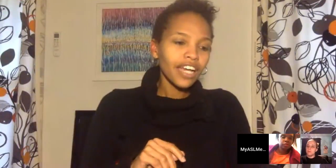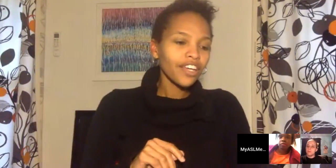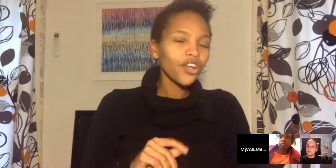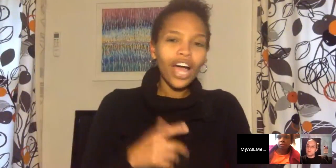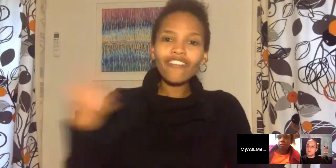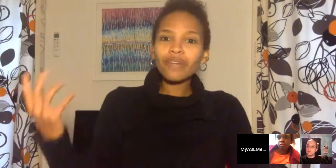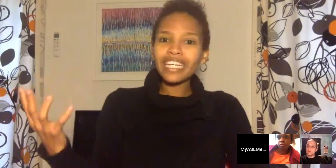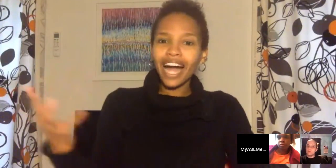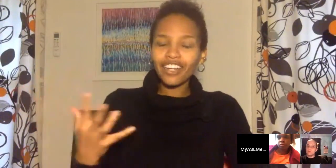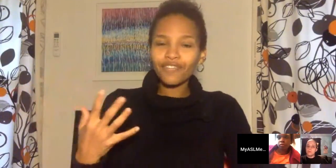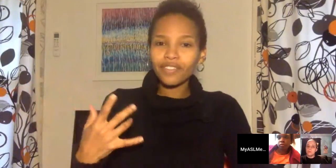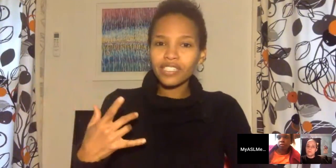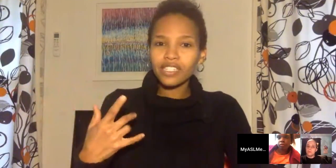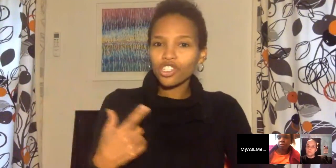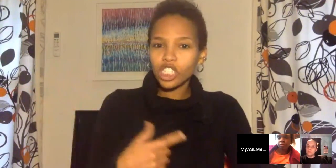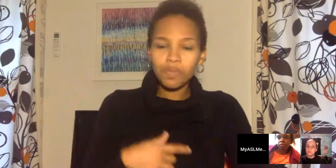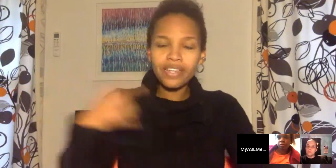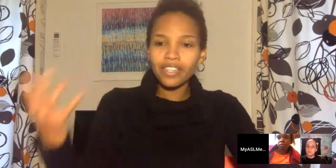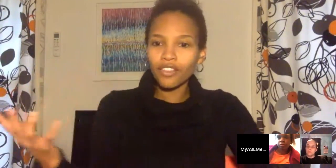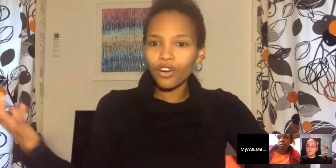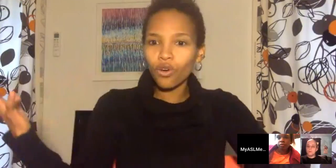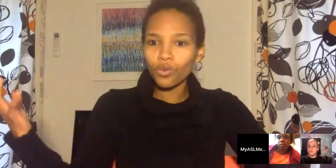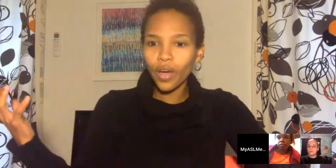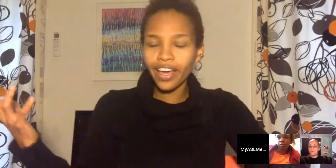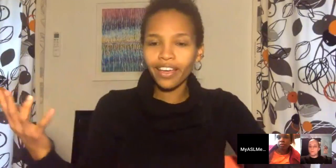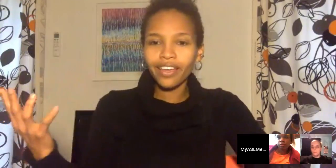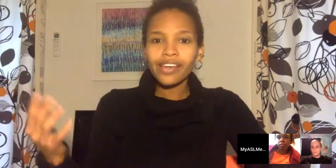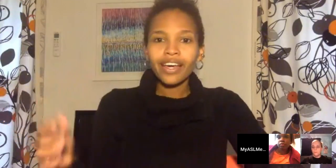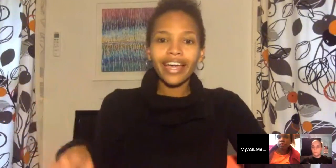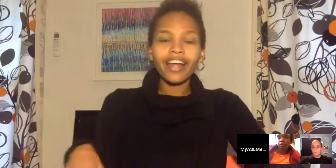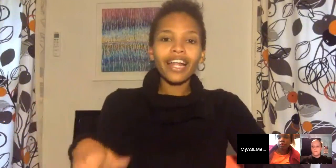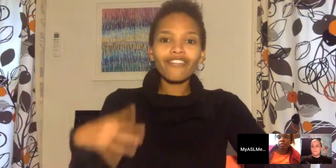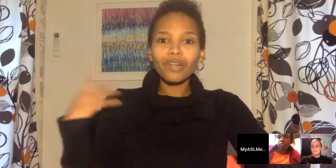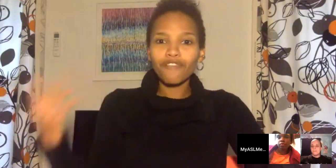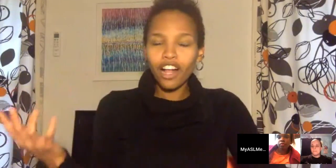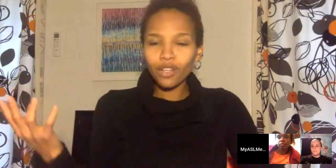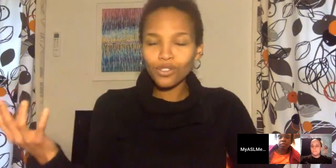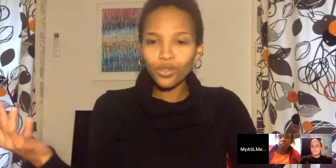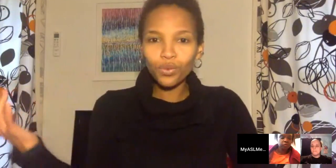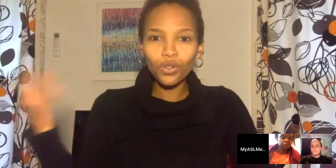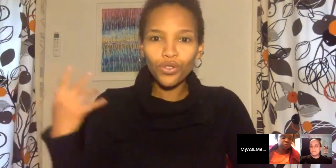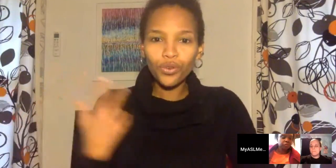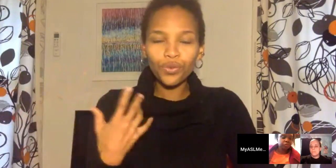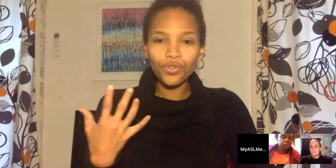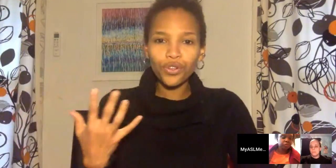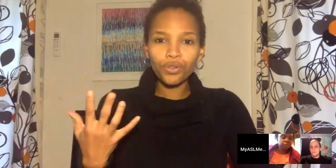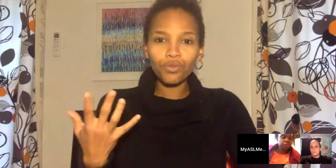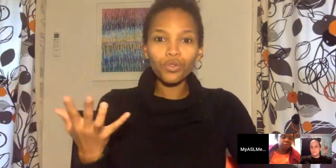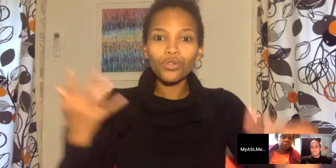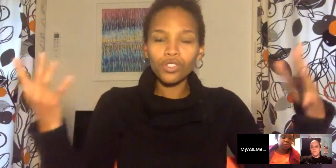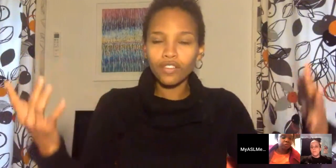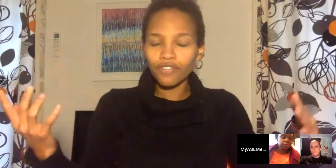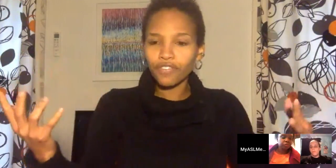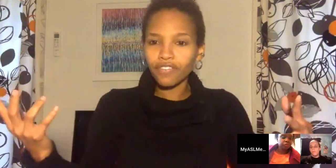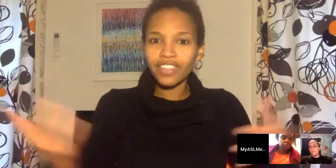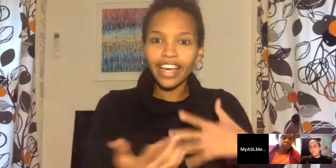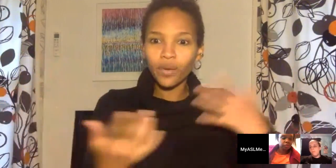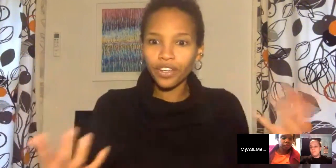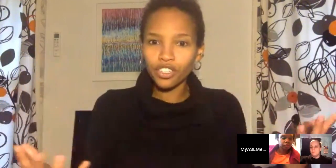you know, everybody kind of speaks in their own way, and not everybody follows the rules of language,